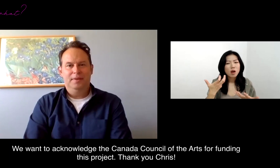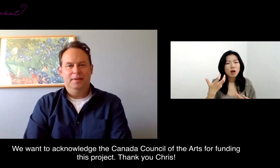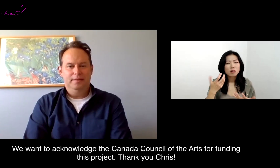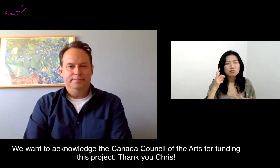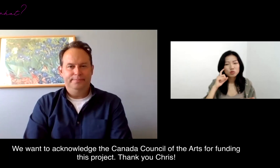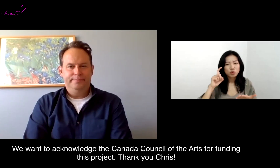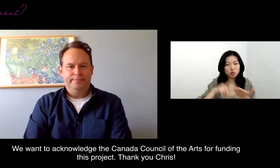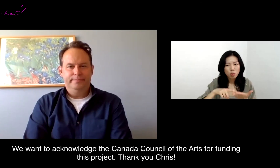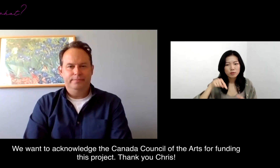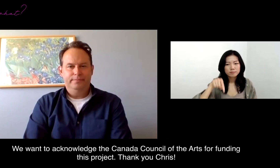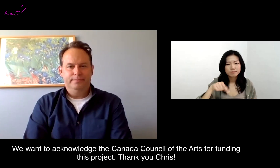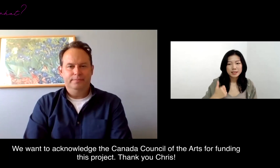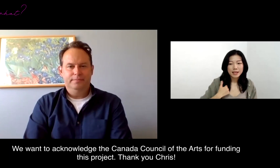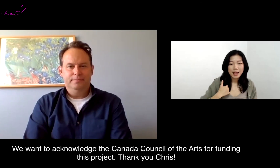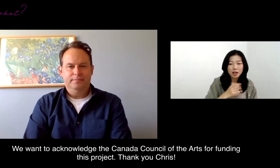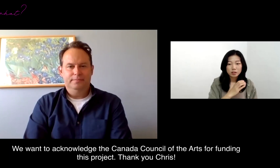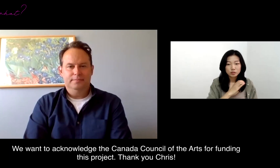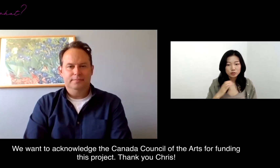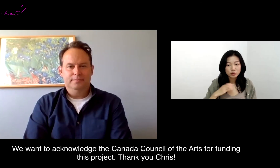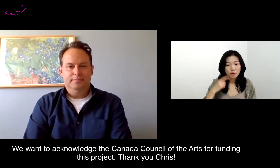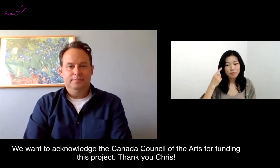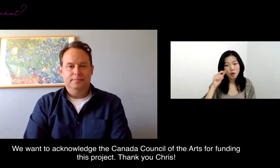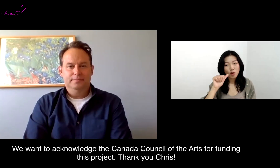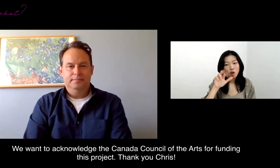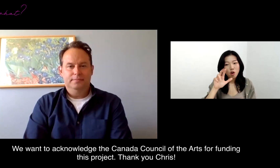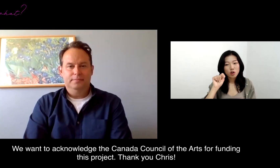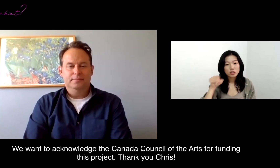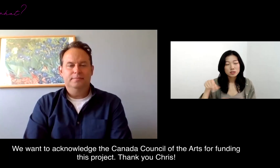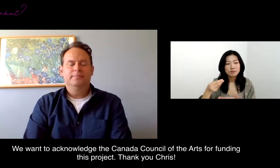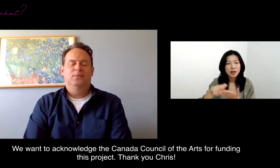We want to acknowledge the Canada Council of the Arts for funding this project.